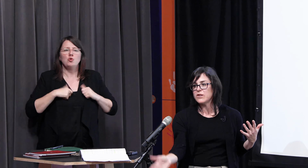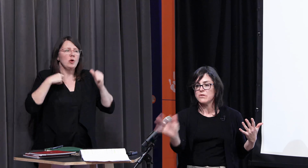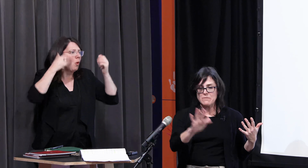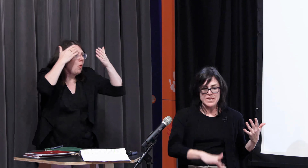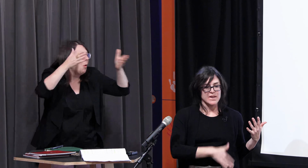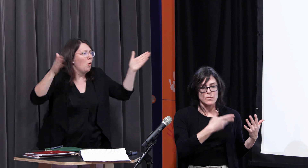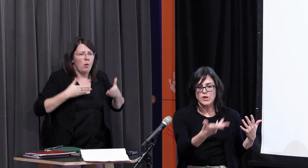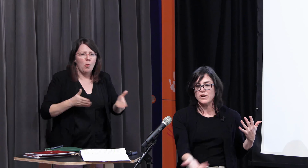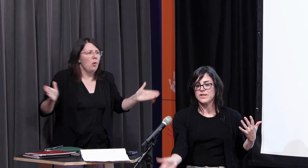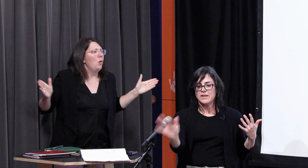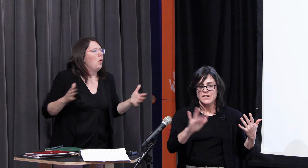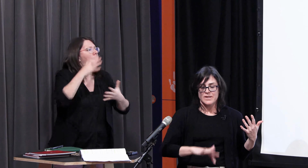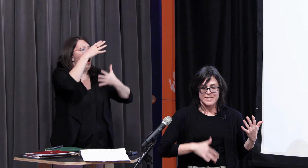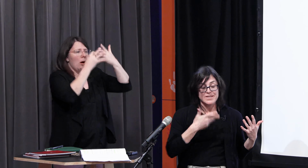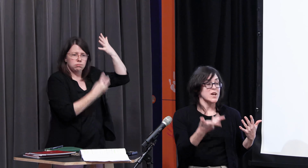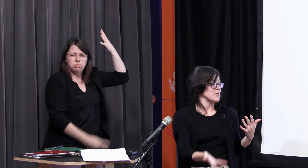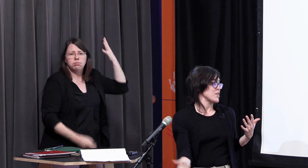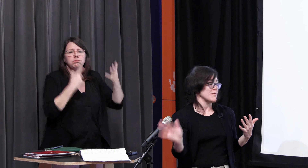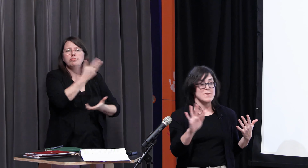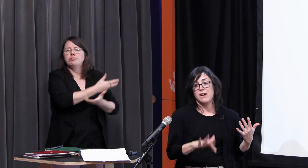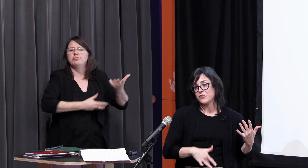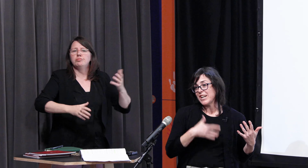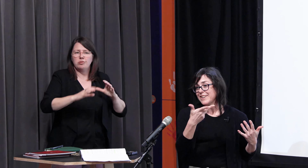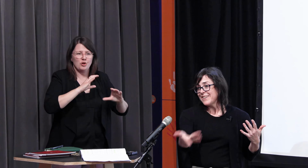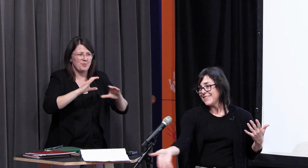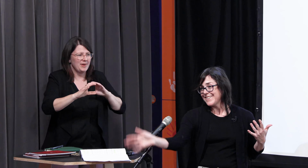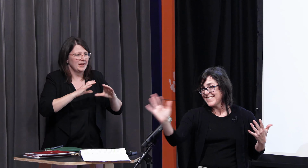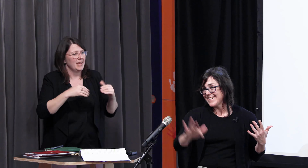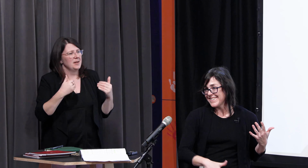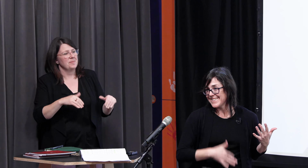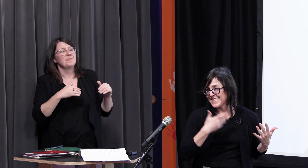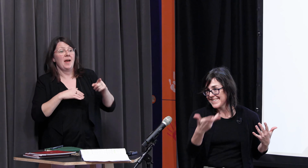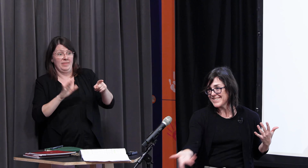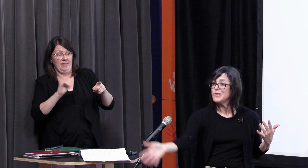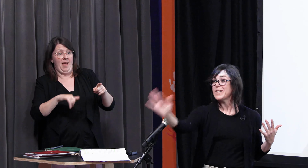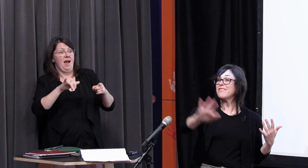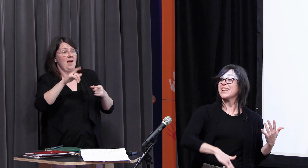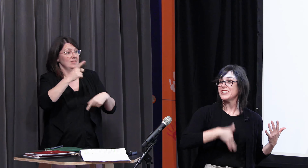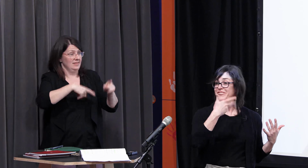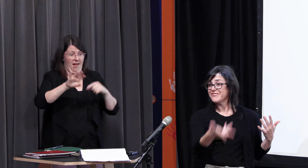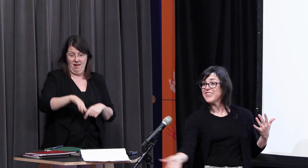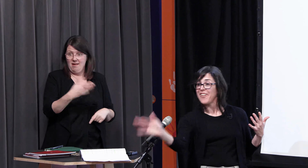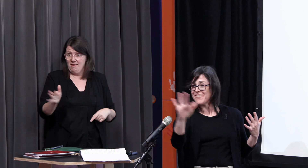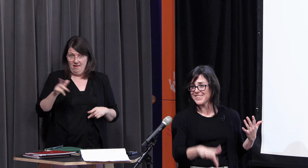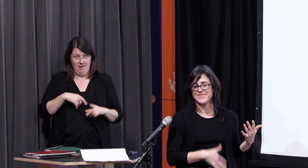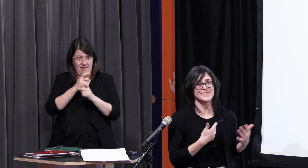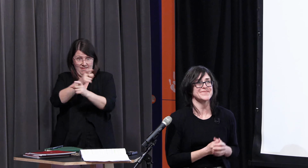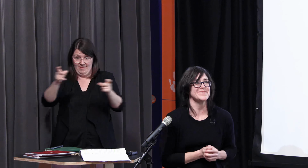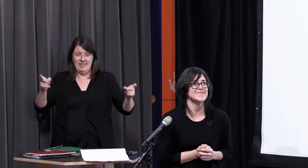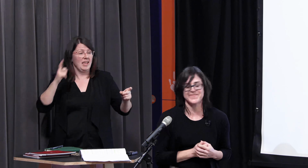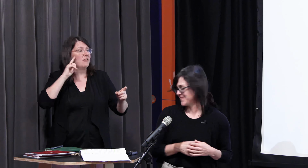between you and me and the world. This is a sign we created, we made up for it. So you can have that too. We could all have